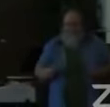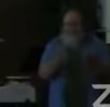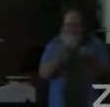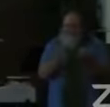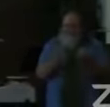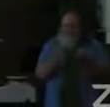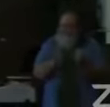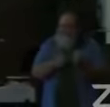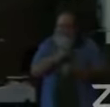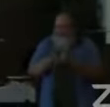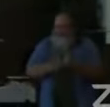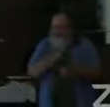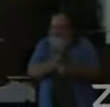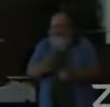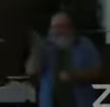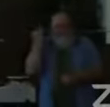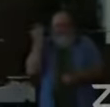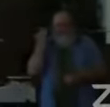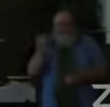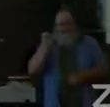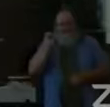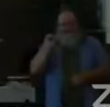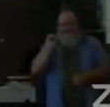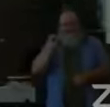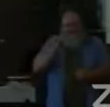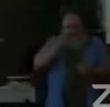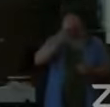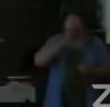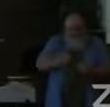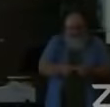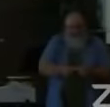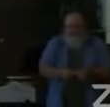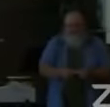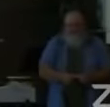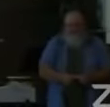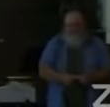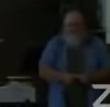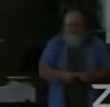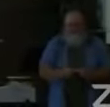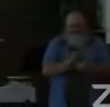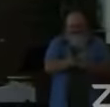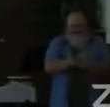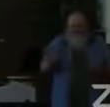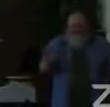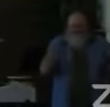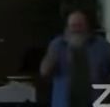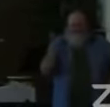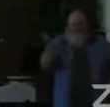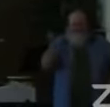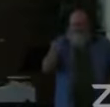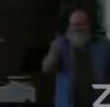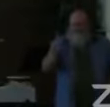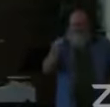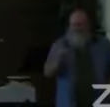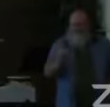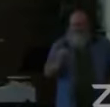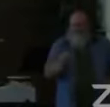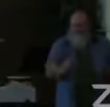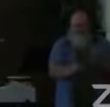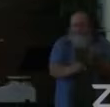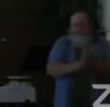email from somebody. And in the email, they said, there is nothing you can do to make